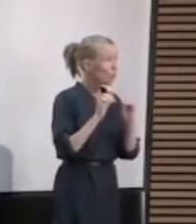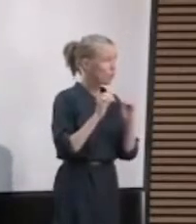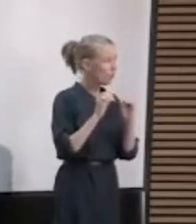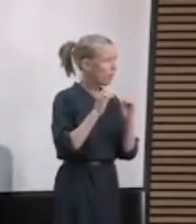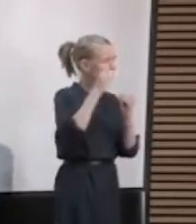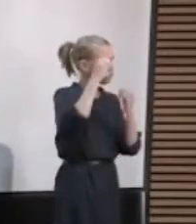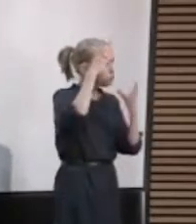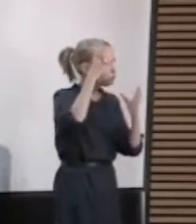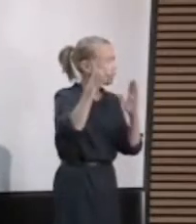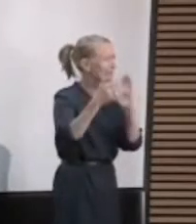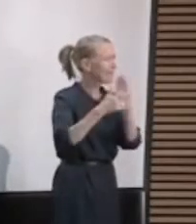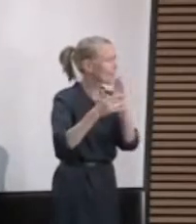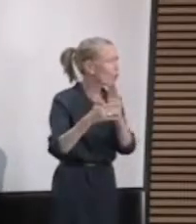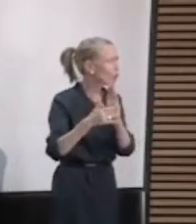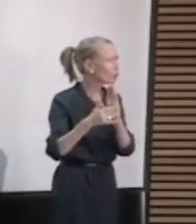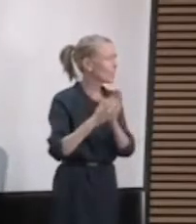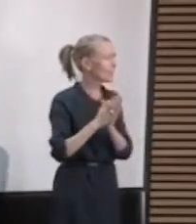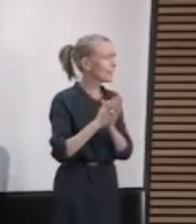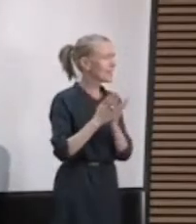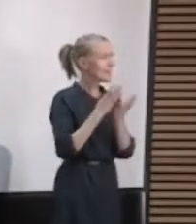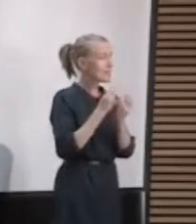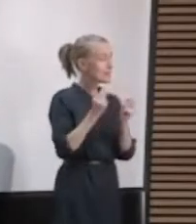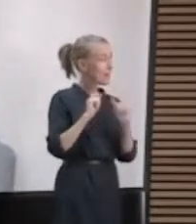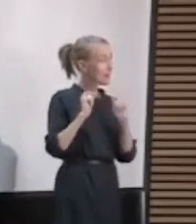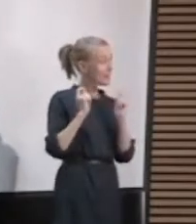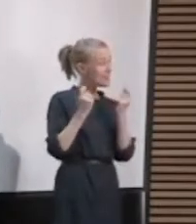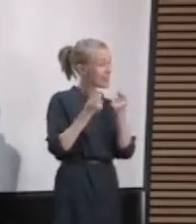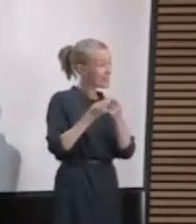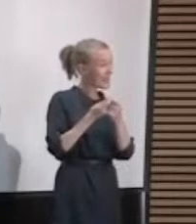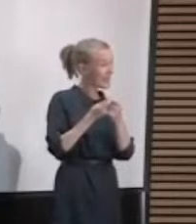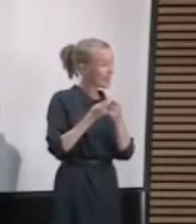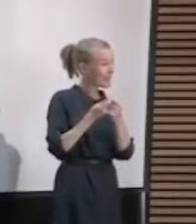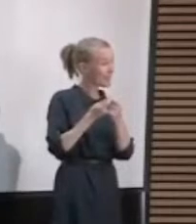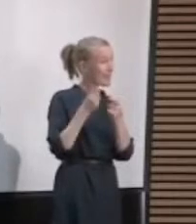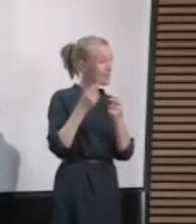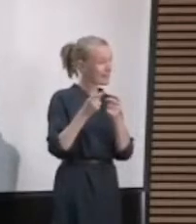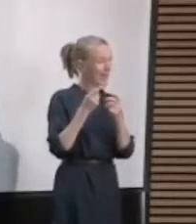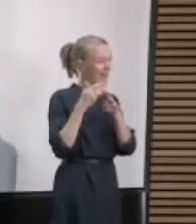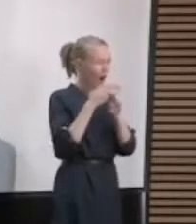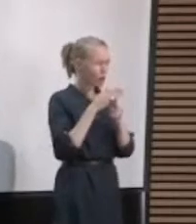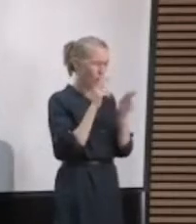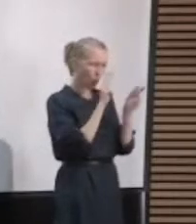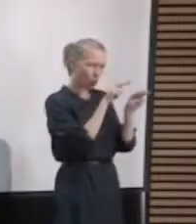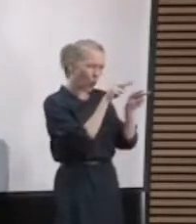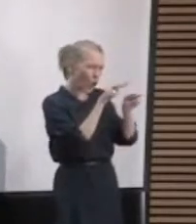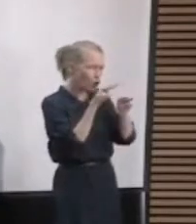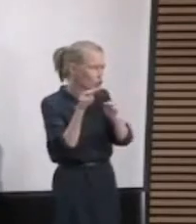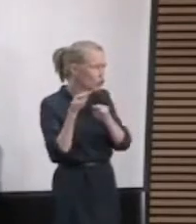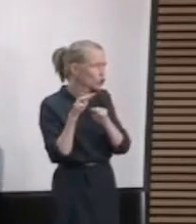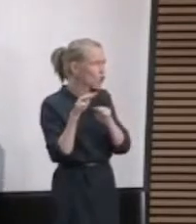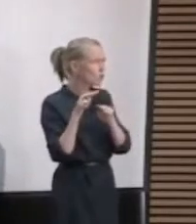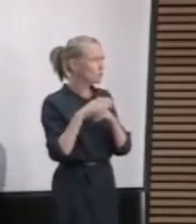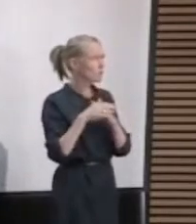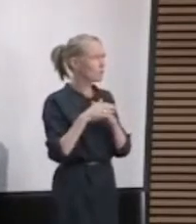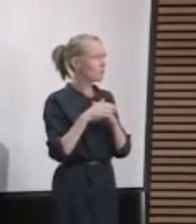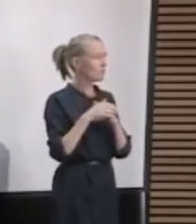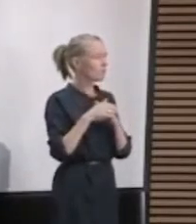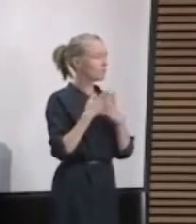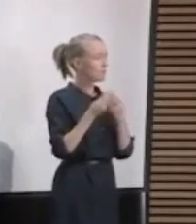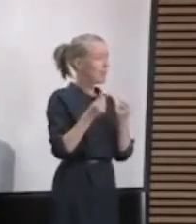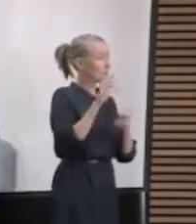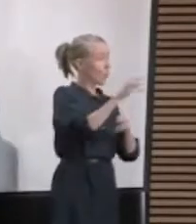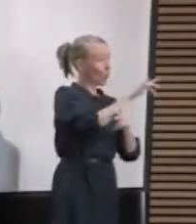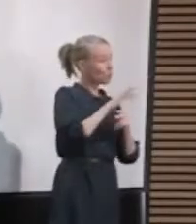very hard, for instance, where they're not able to automate the way this works to deal with more manual systems when we're dealing with, for